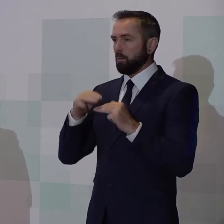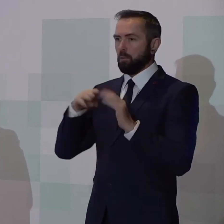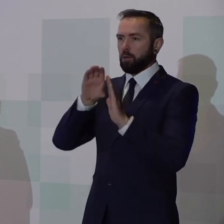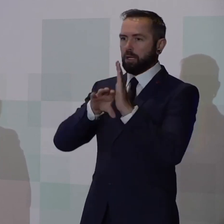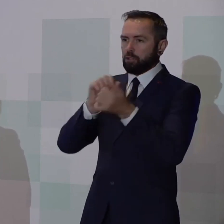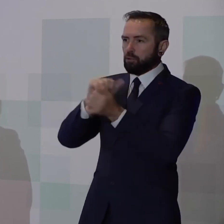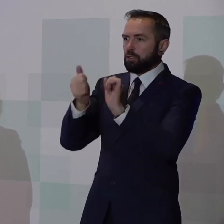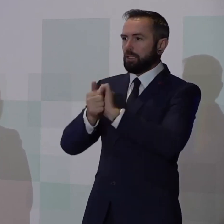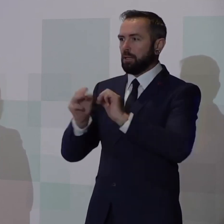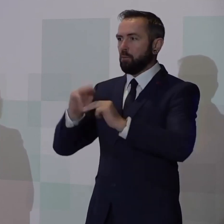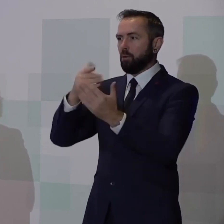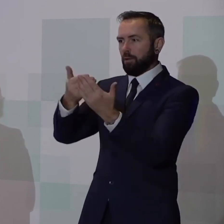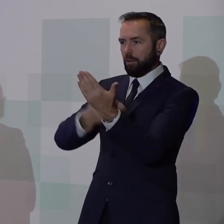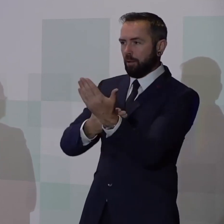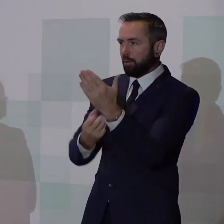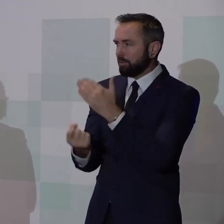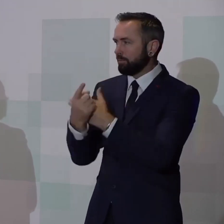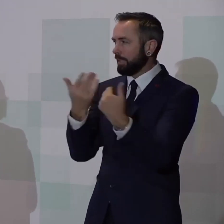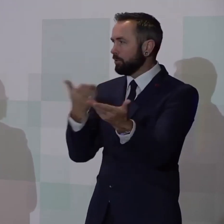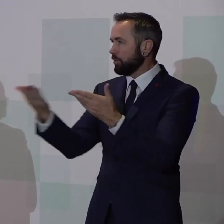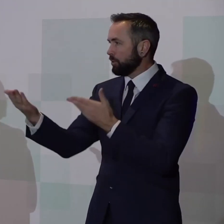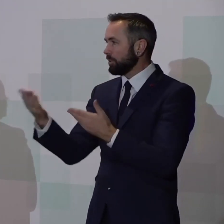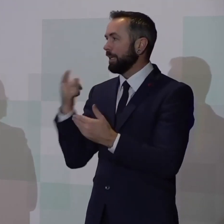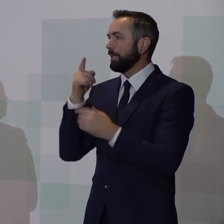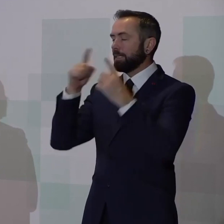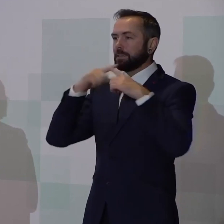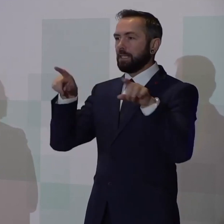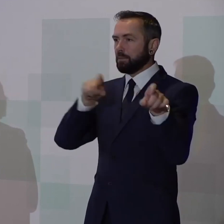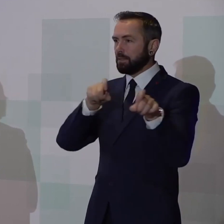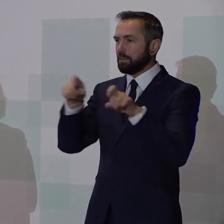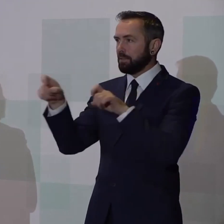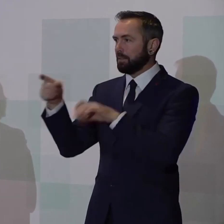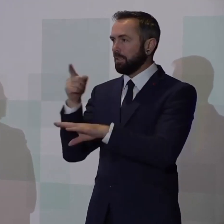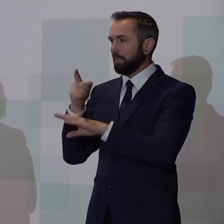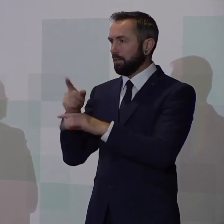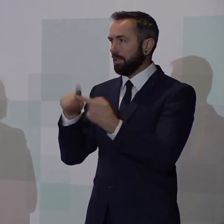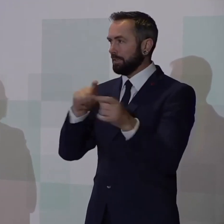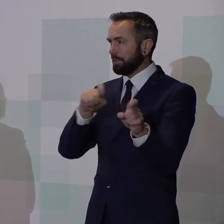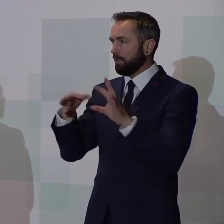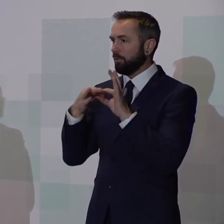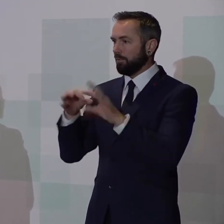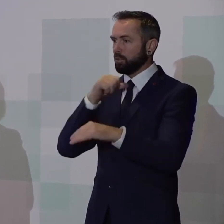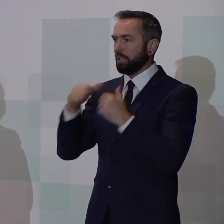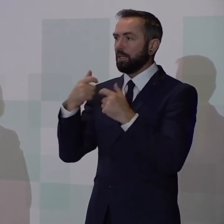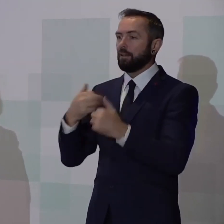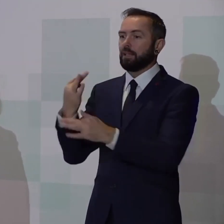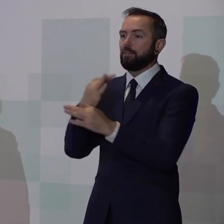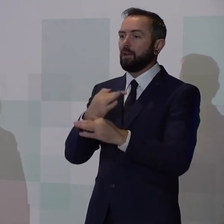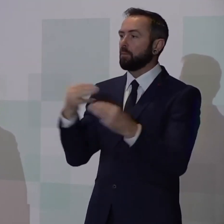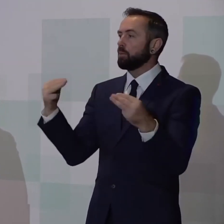constitutional change, much legislative change, these statements remain relevant, that the family that was